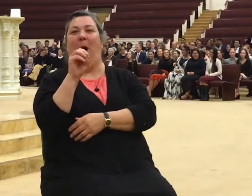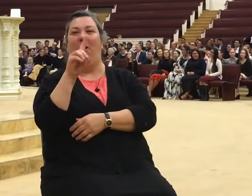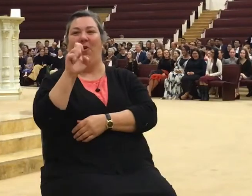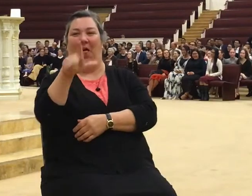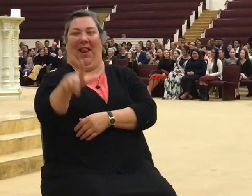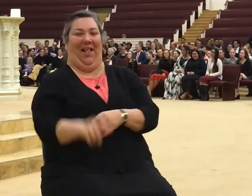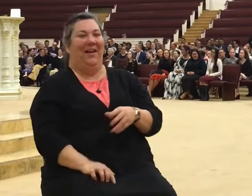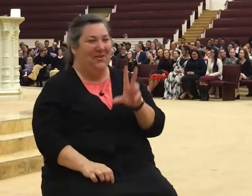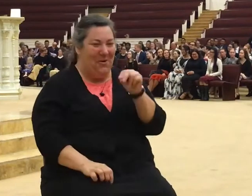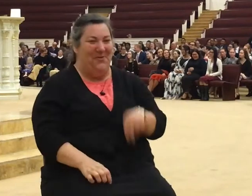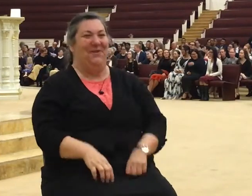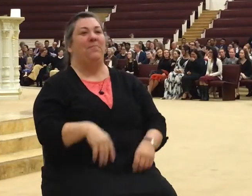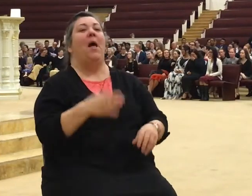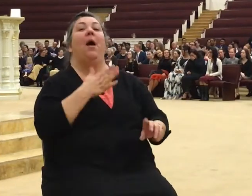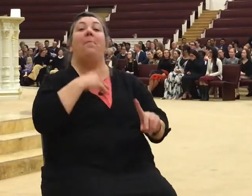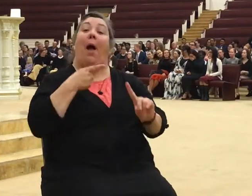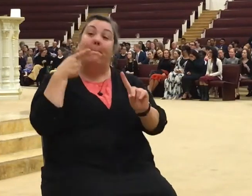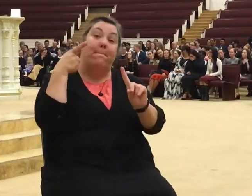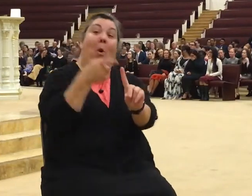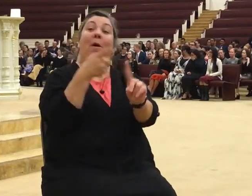The point I'm trying to make